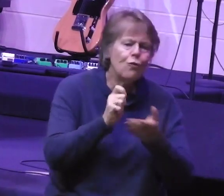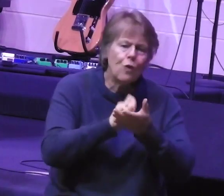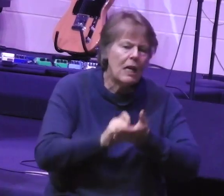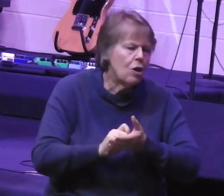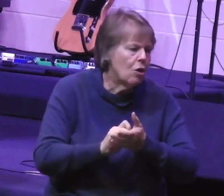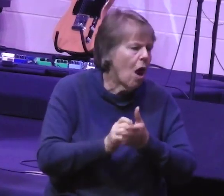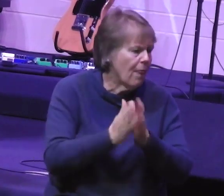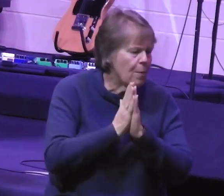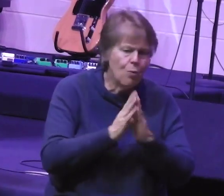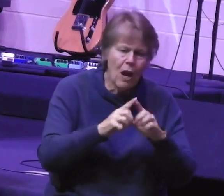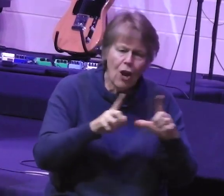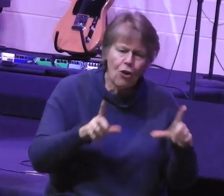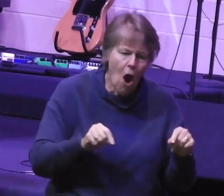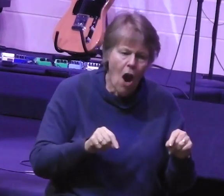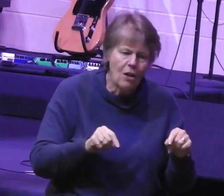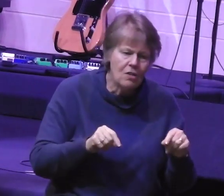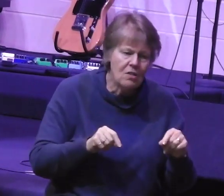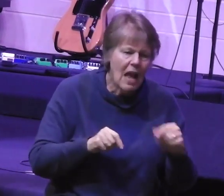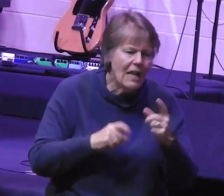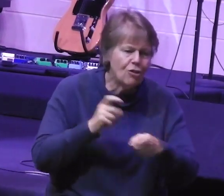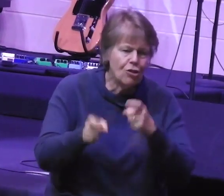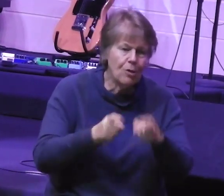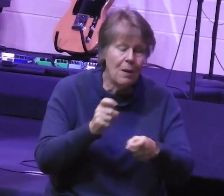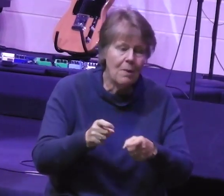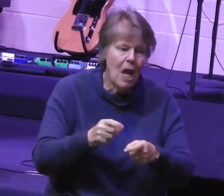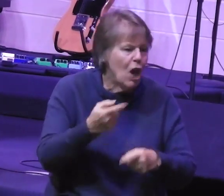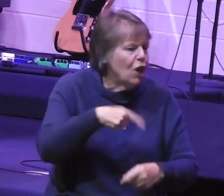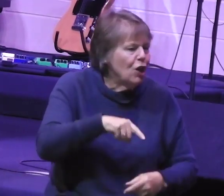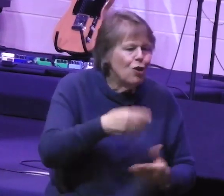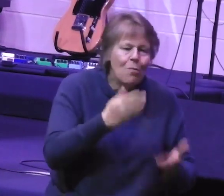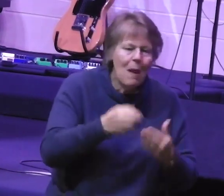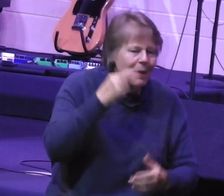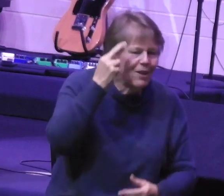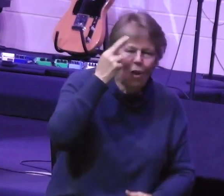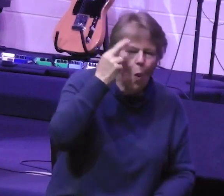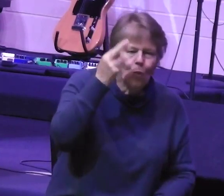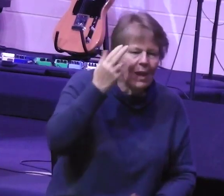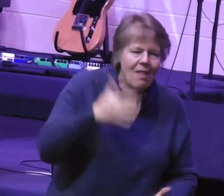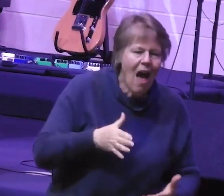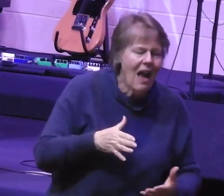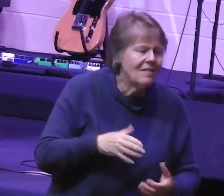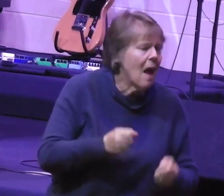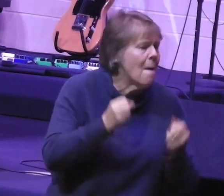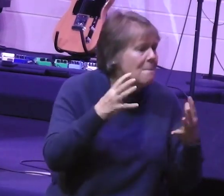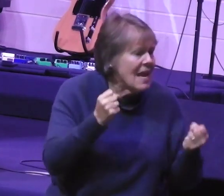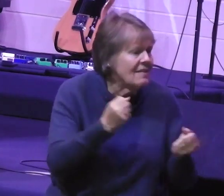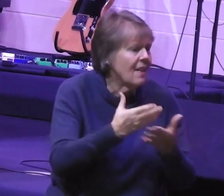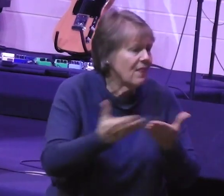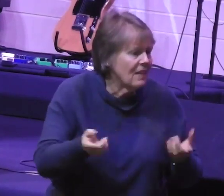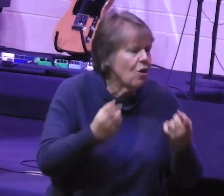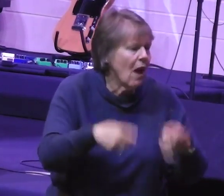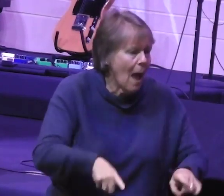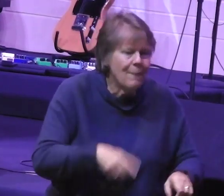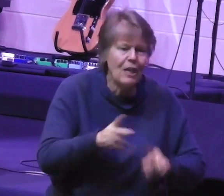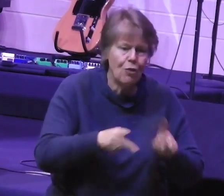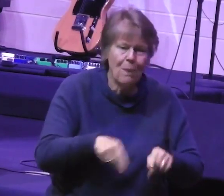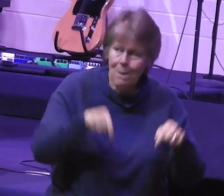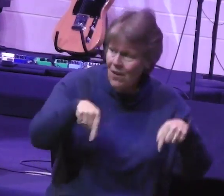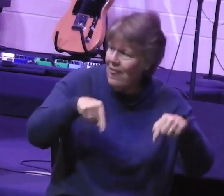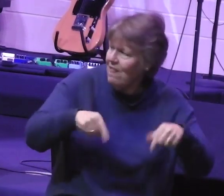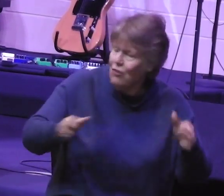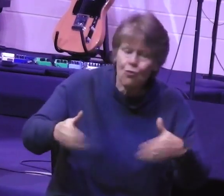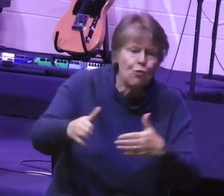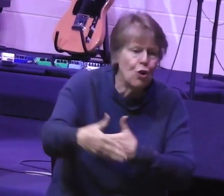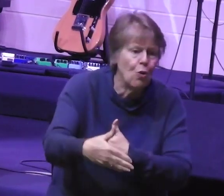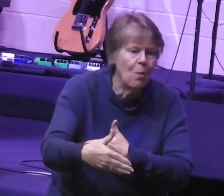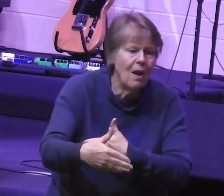If you guys don't realize this, incredible things are happening in people's lives in this room. And if you're in a place where your stuck is just